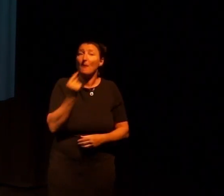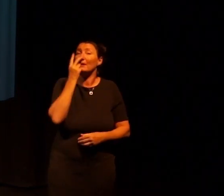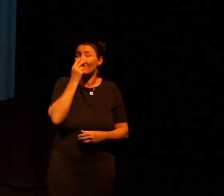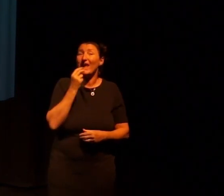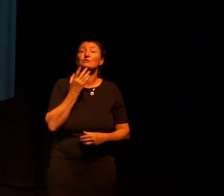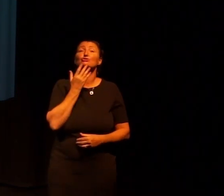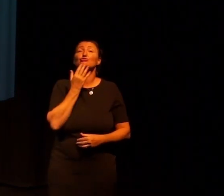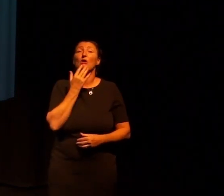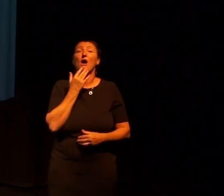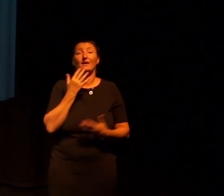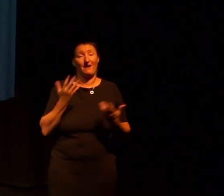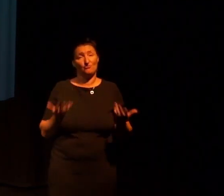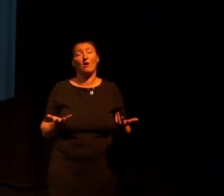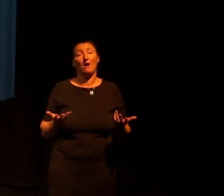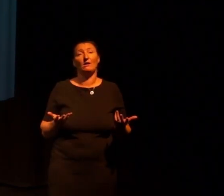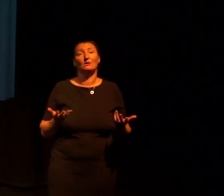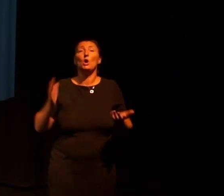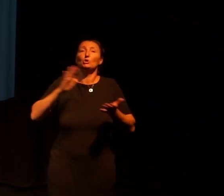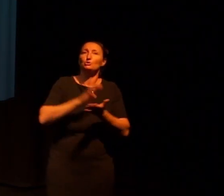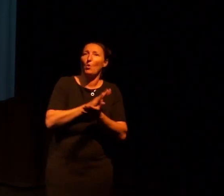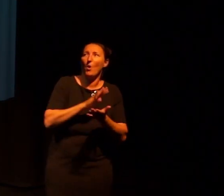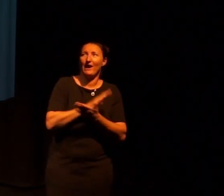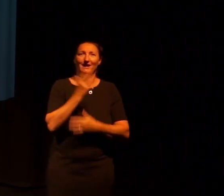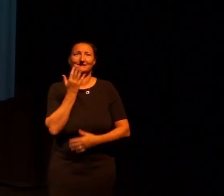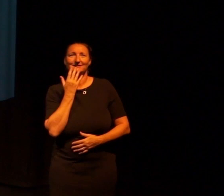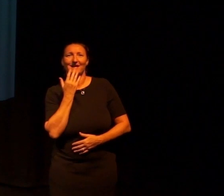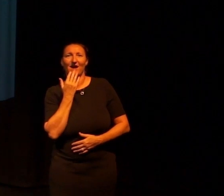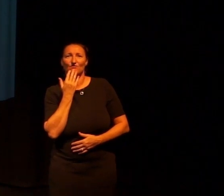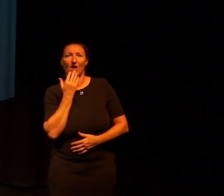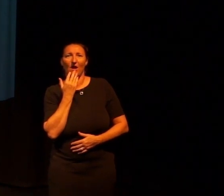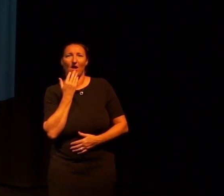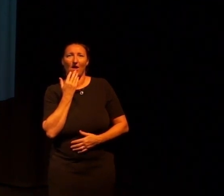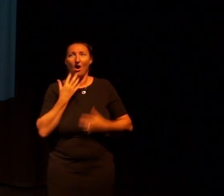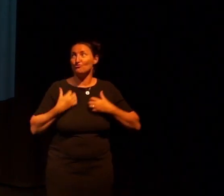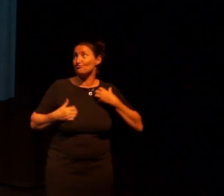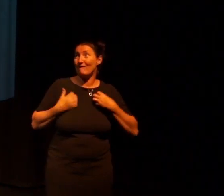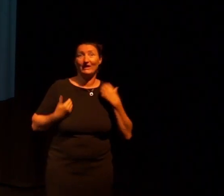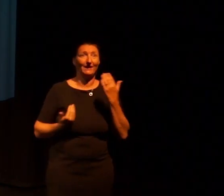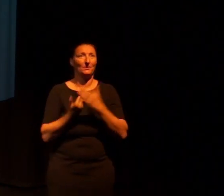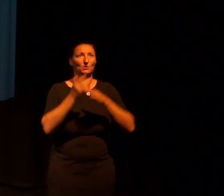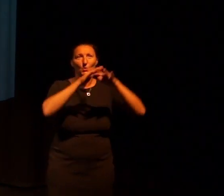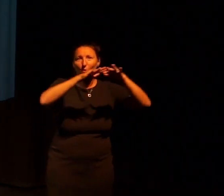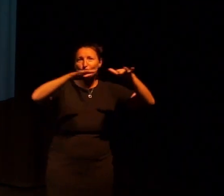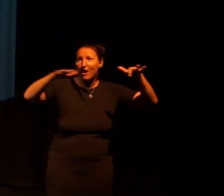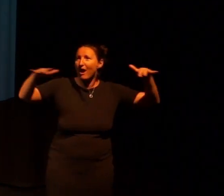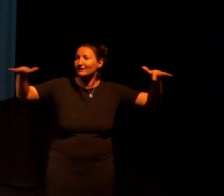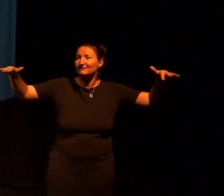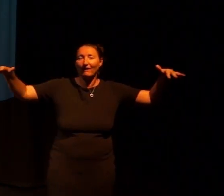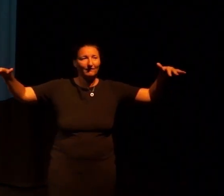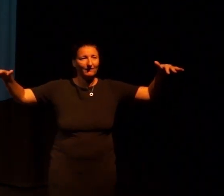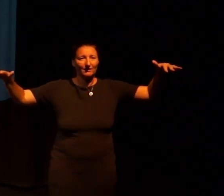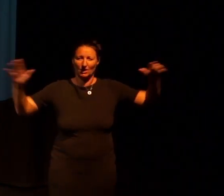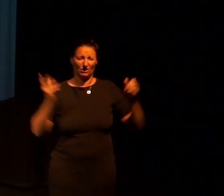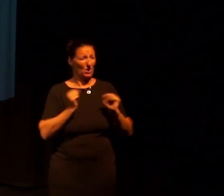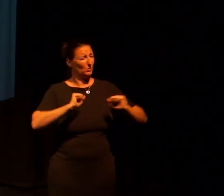error, joy and terror. Revel in the new horizons. Leave no space